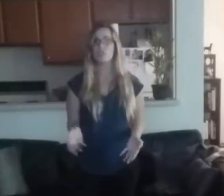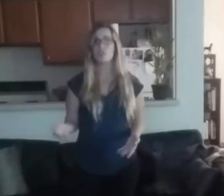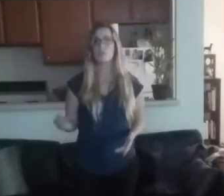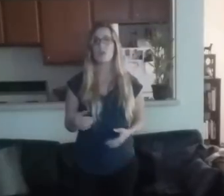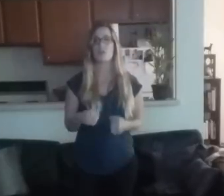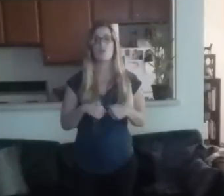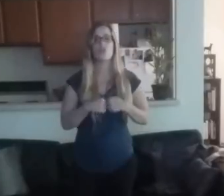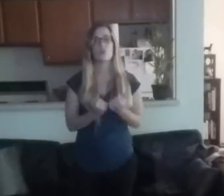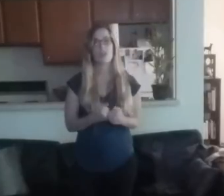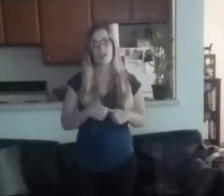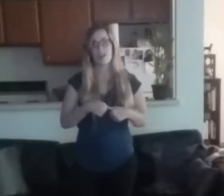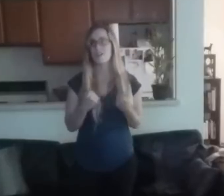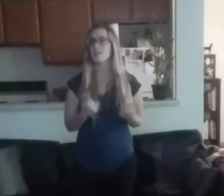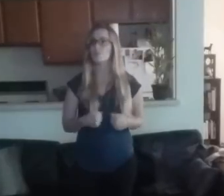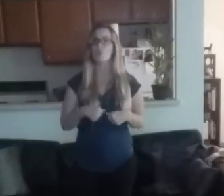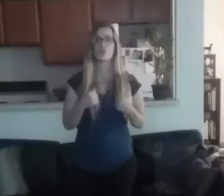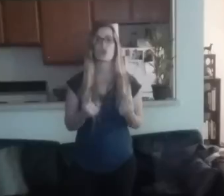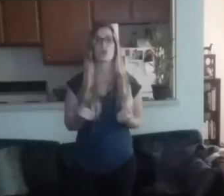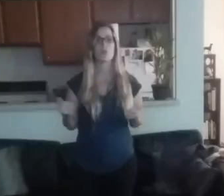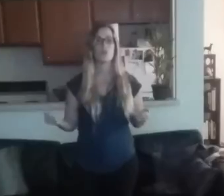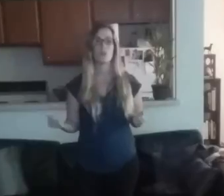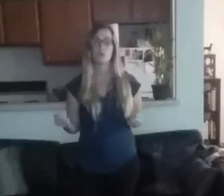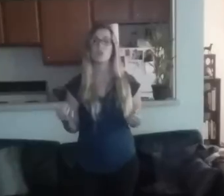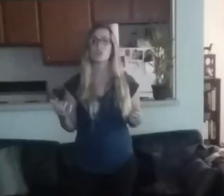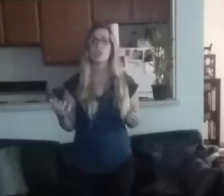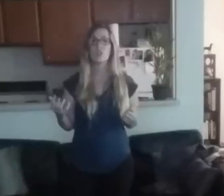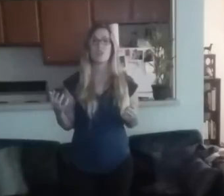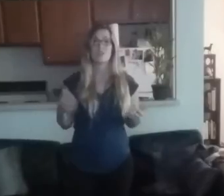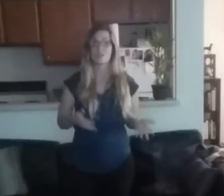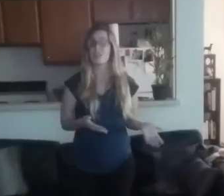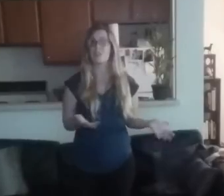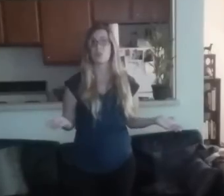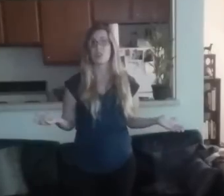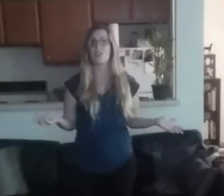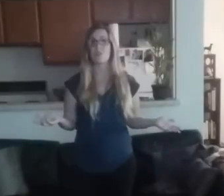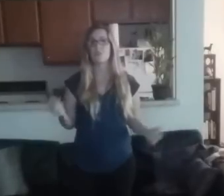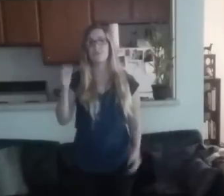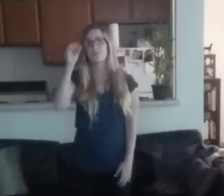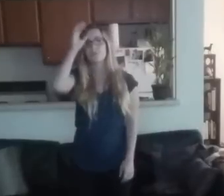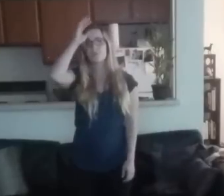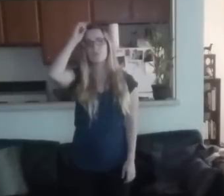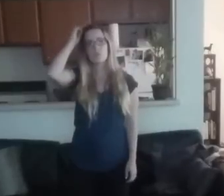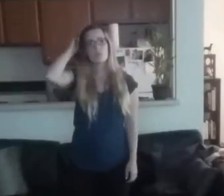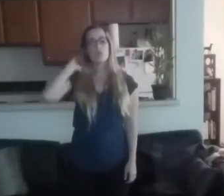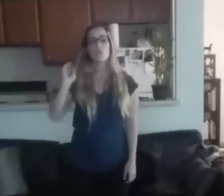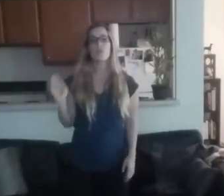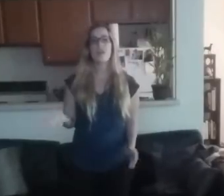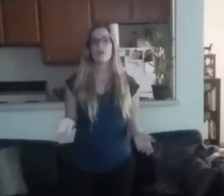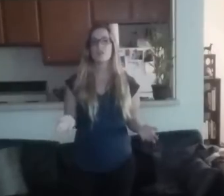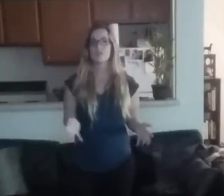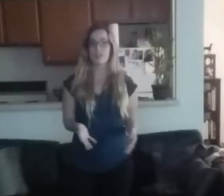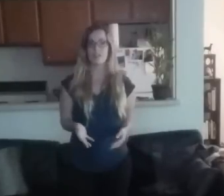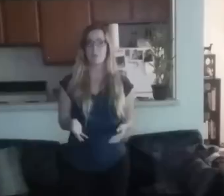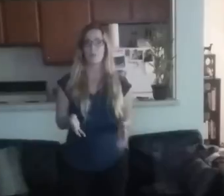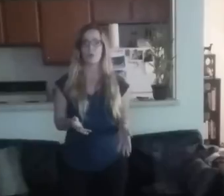joints become lubricated, restoring movement, which sends relief." We now understand the